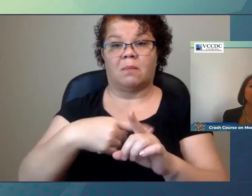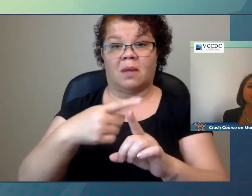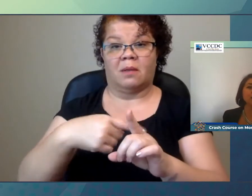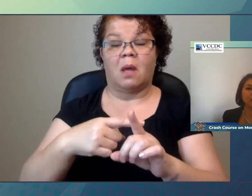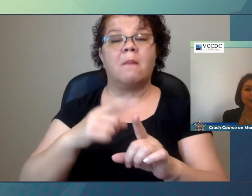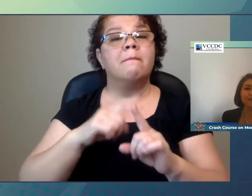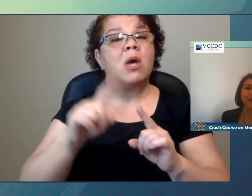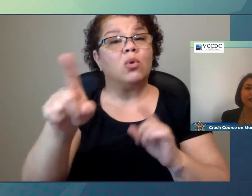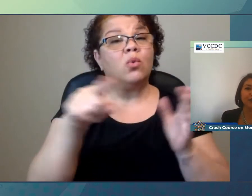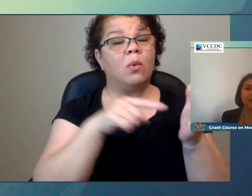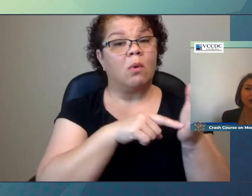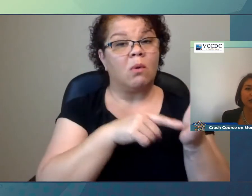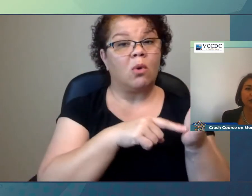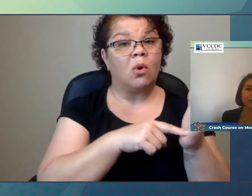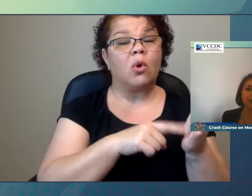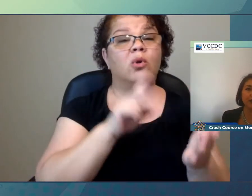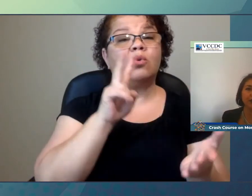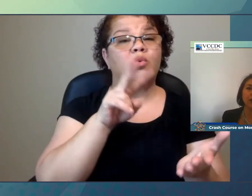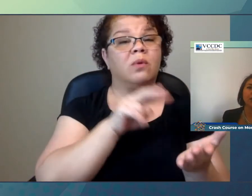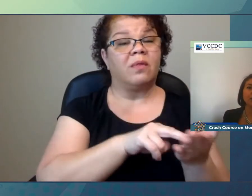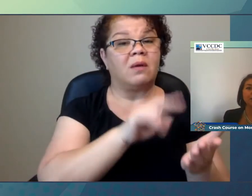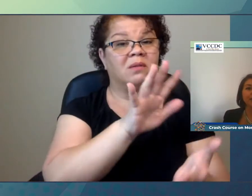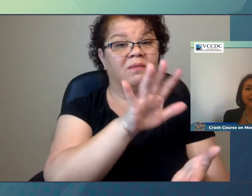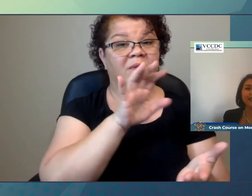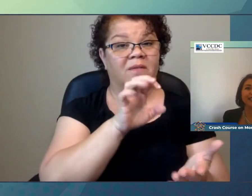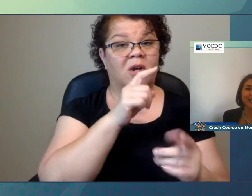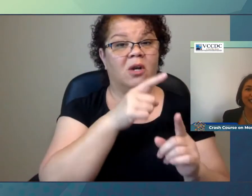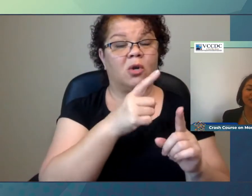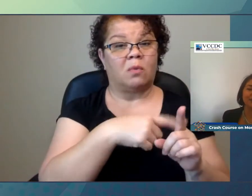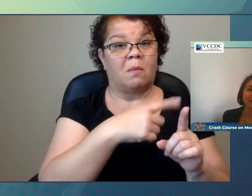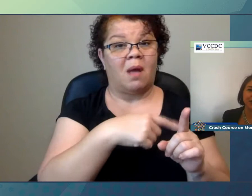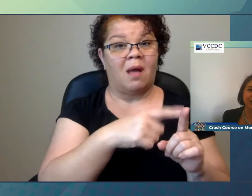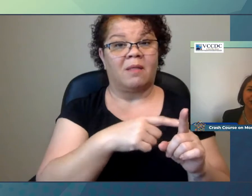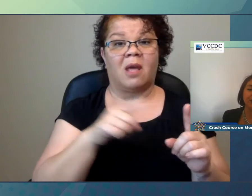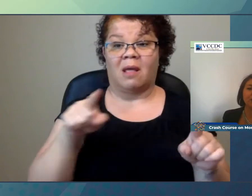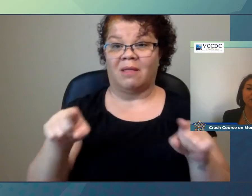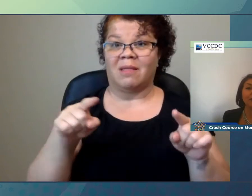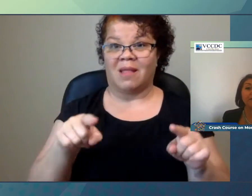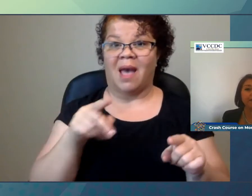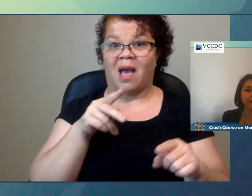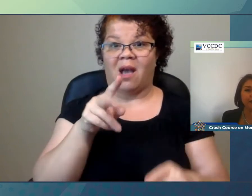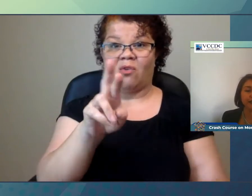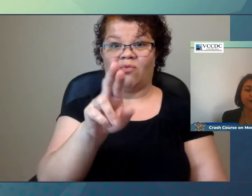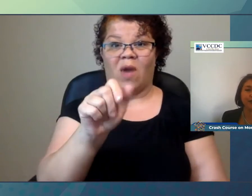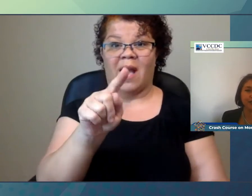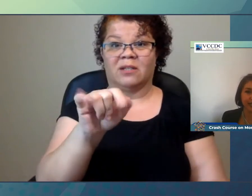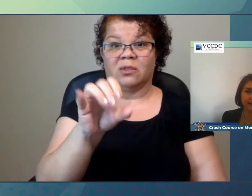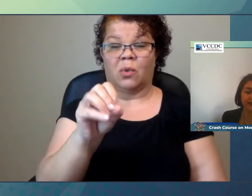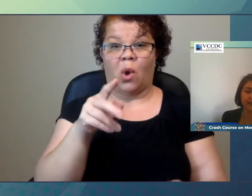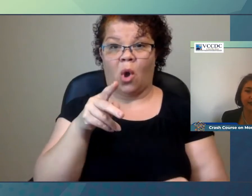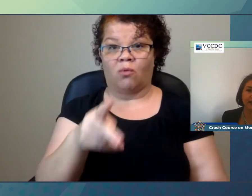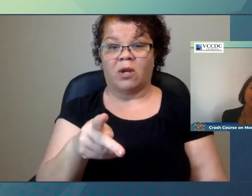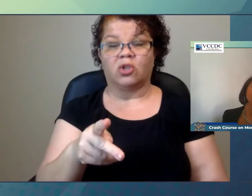debt of $2,500 a month, your debt to income ratio would be 50%.